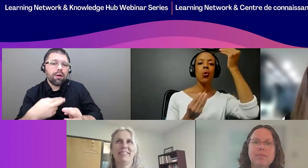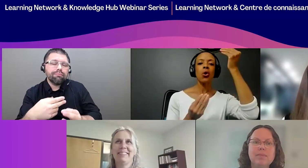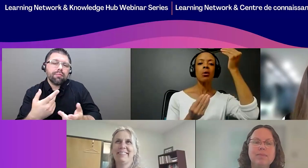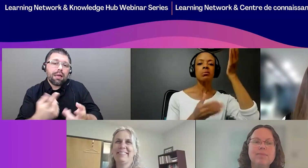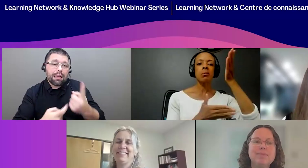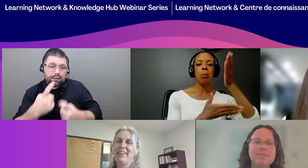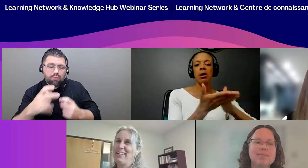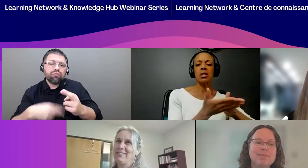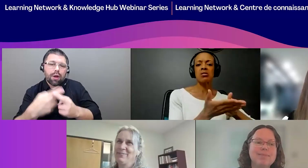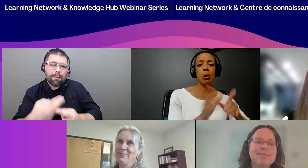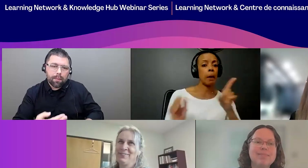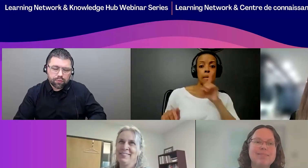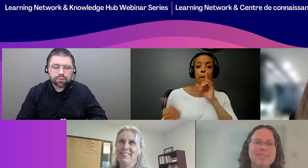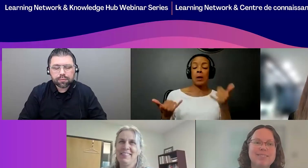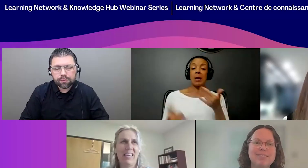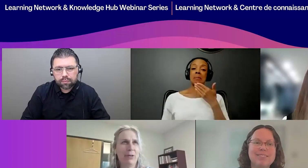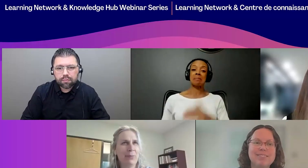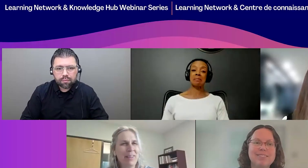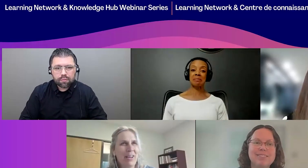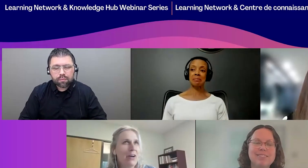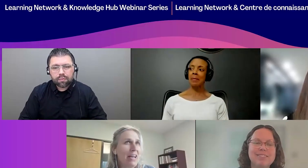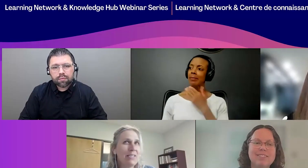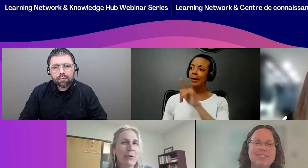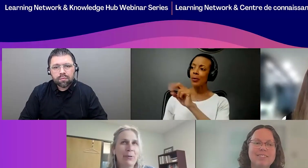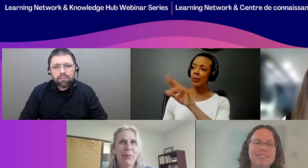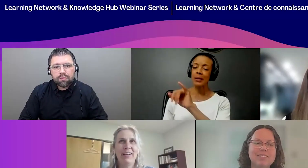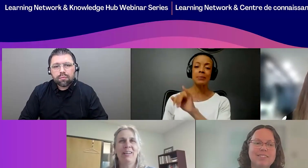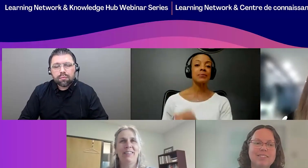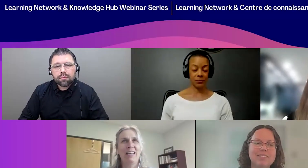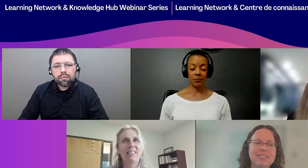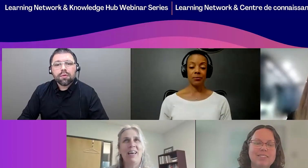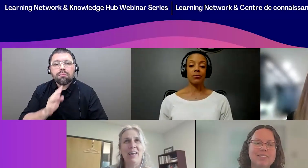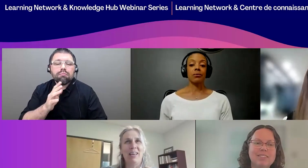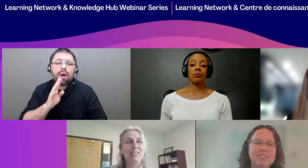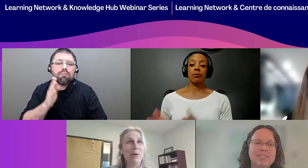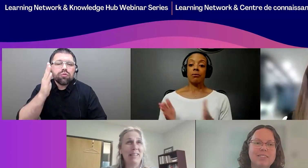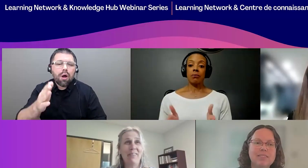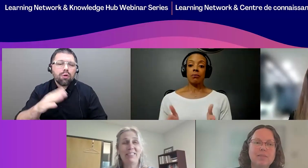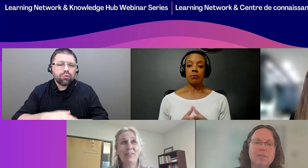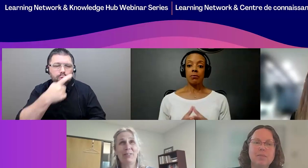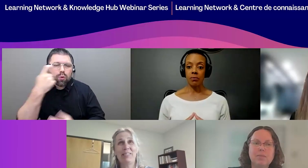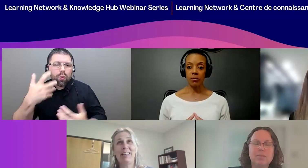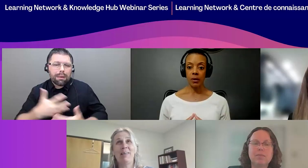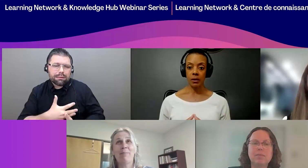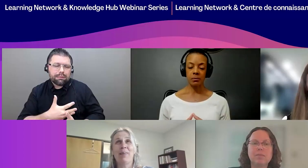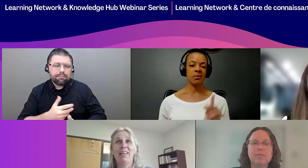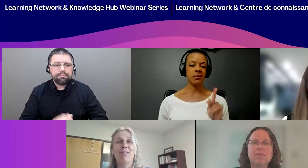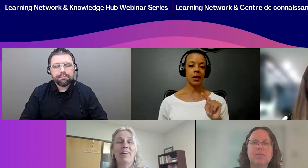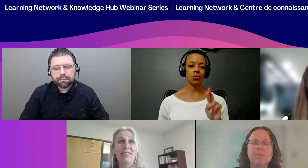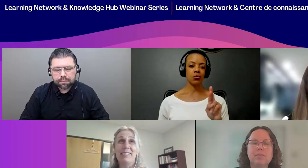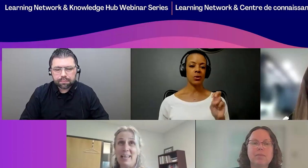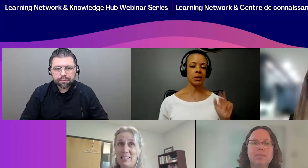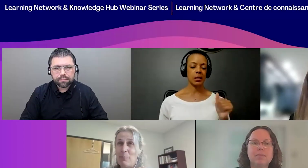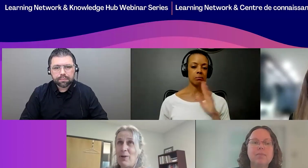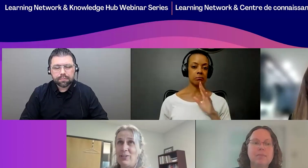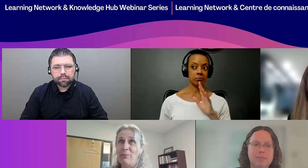no, that's great. Thanks, Lori. Okay. Thank you. All right, so that is, so I'll now introduce and